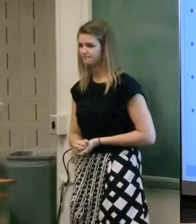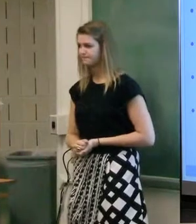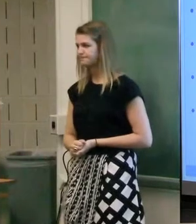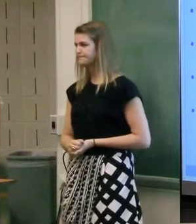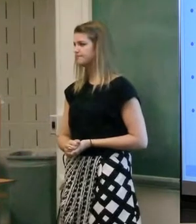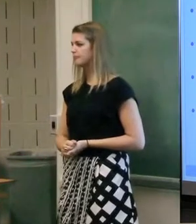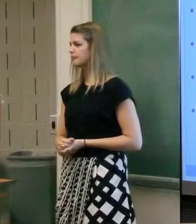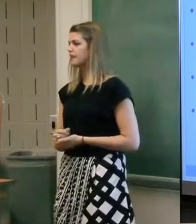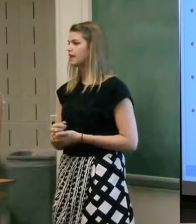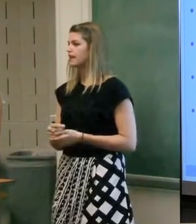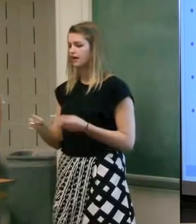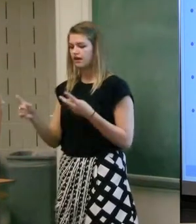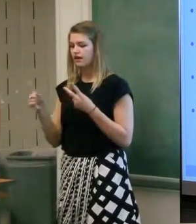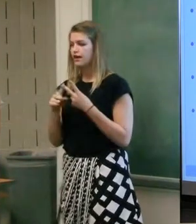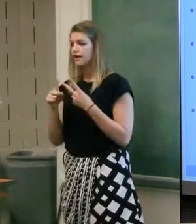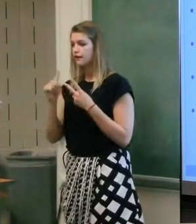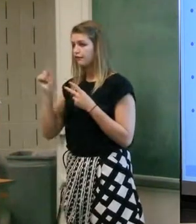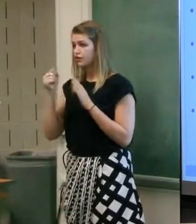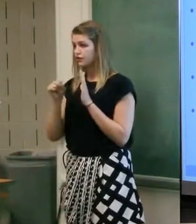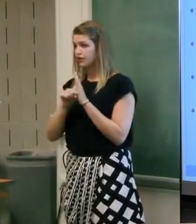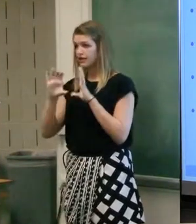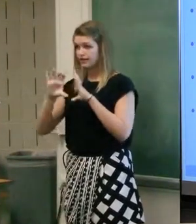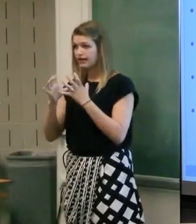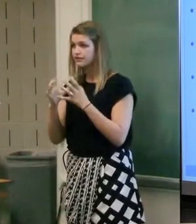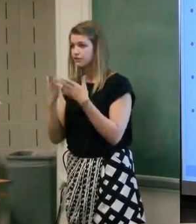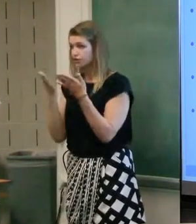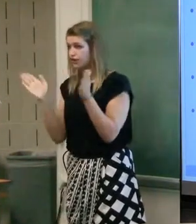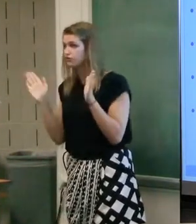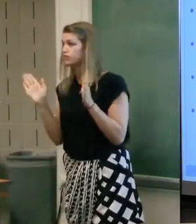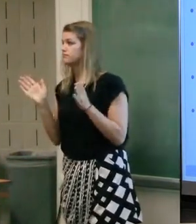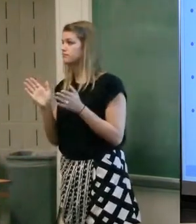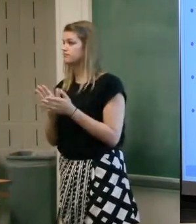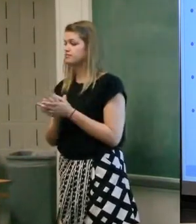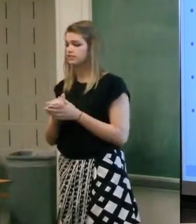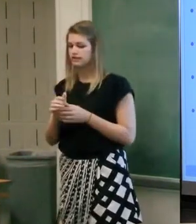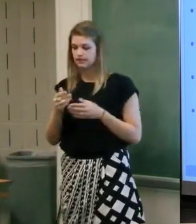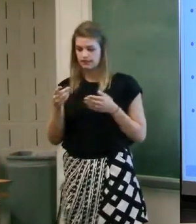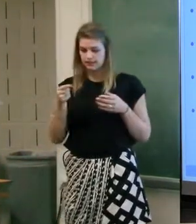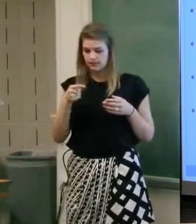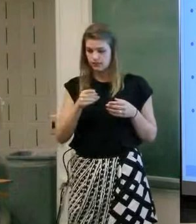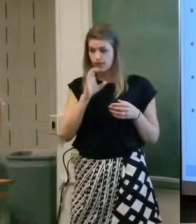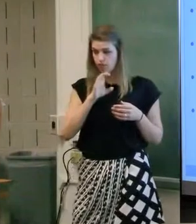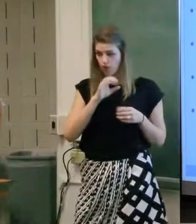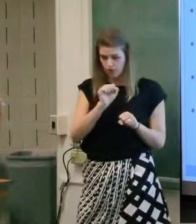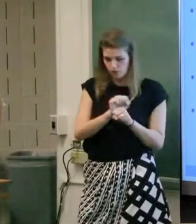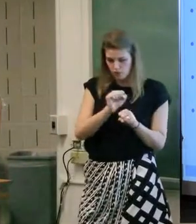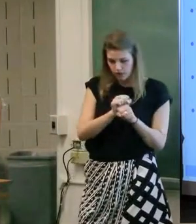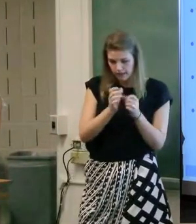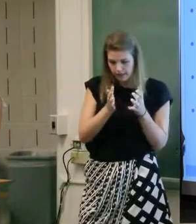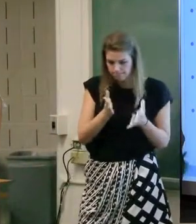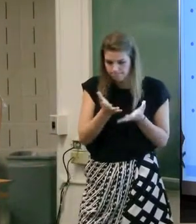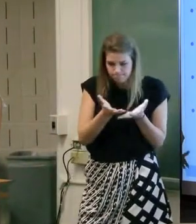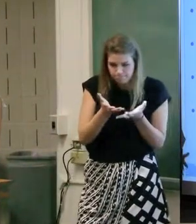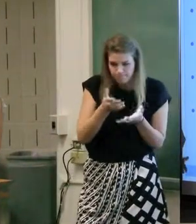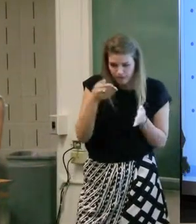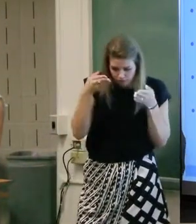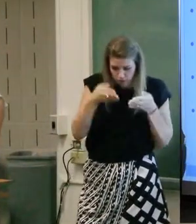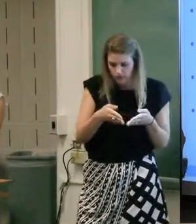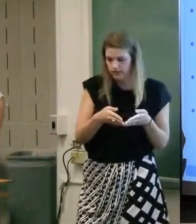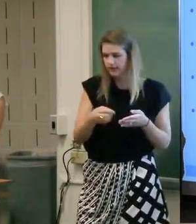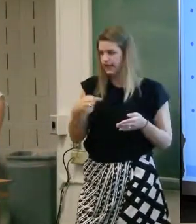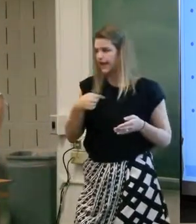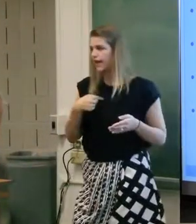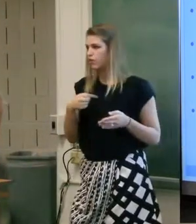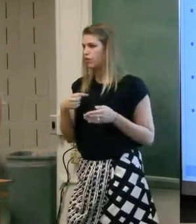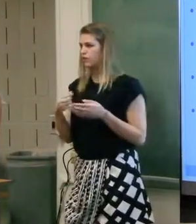Just the 1st grade class in Gentle. When I didn't have to interpret for Chloe and she was doing her work, I would be